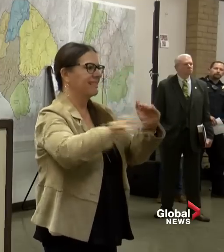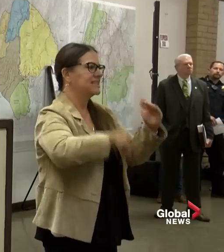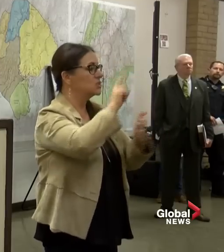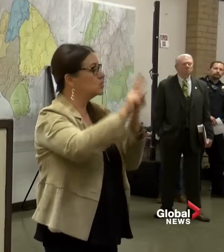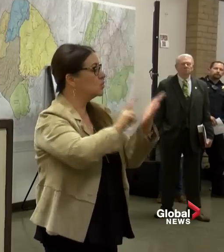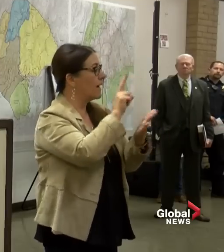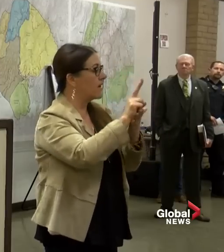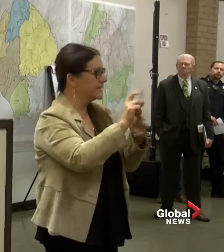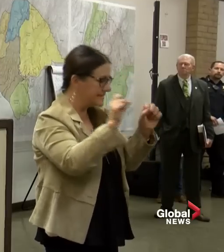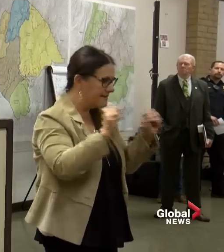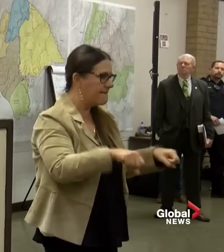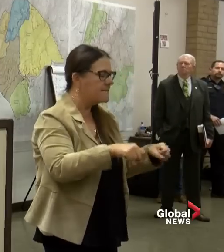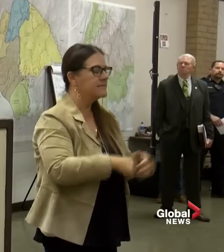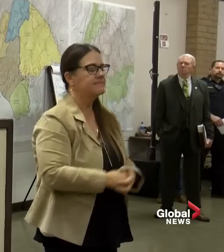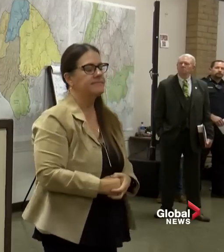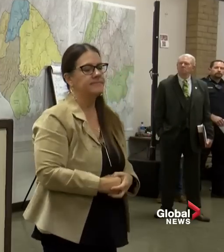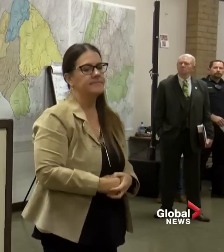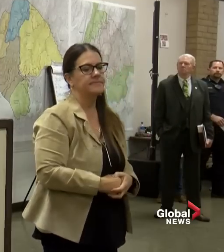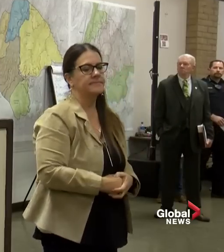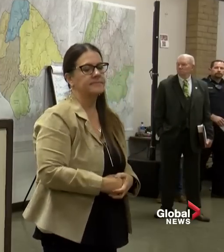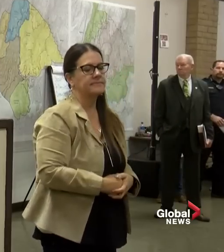hours.